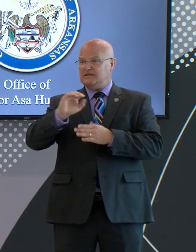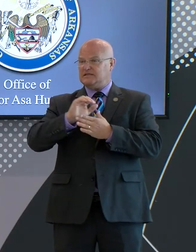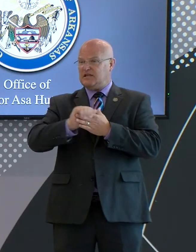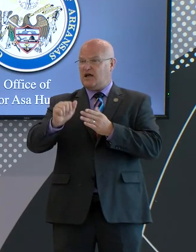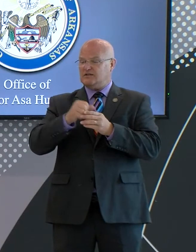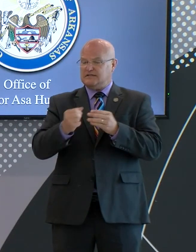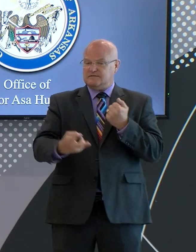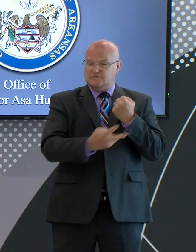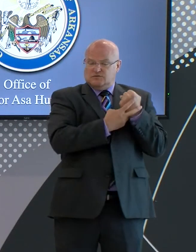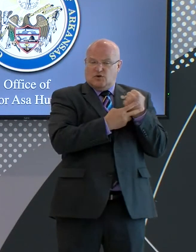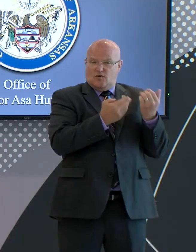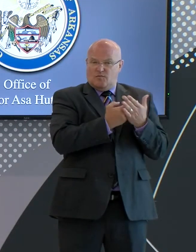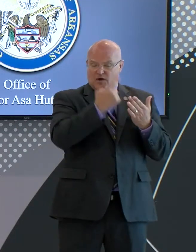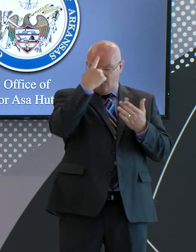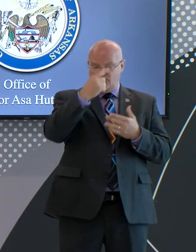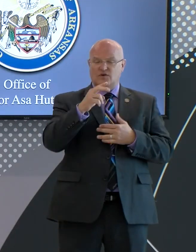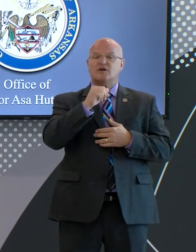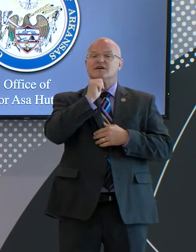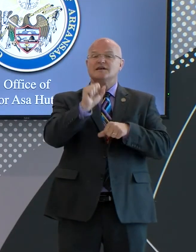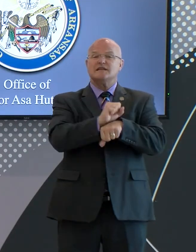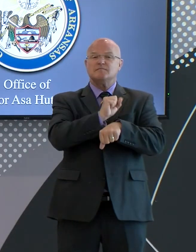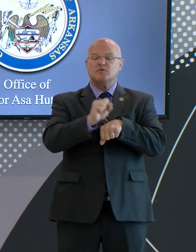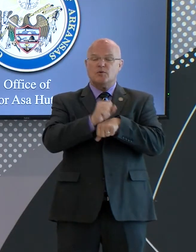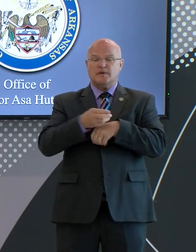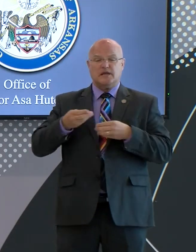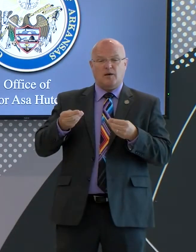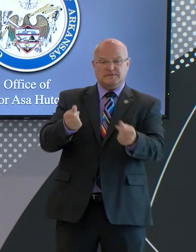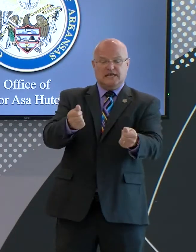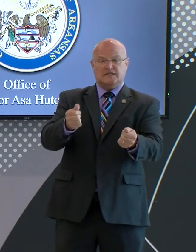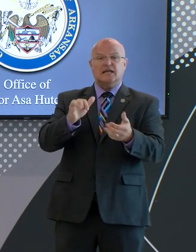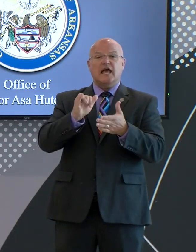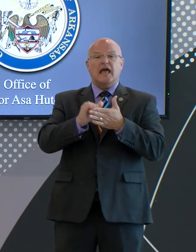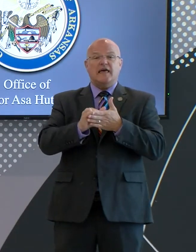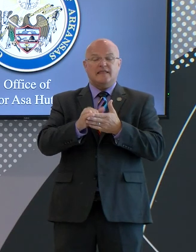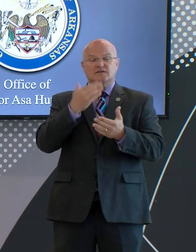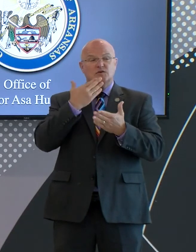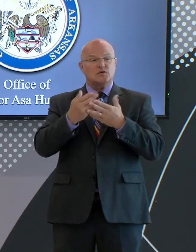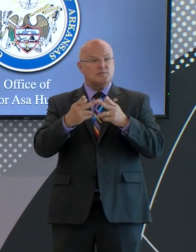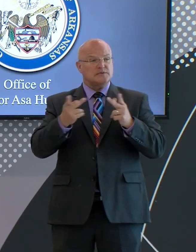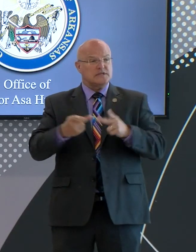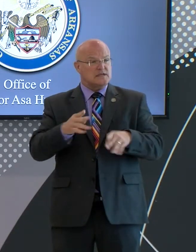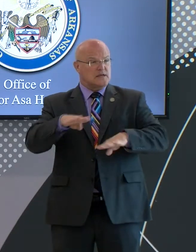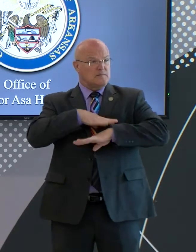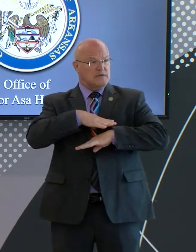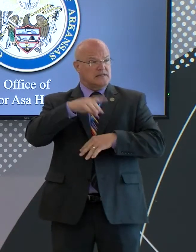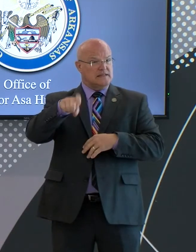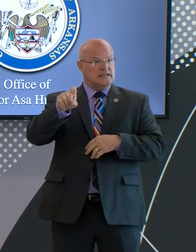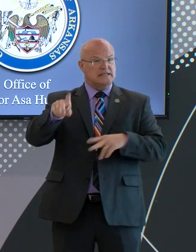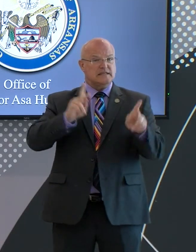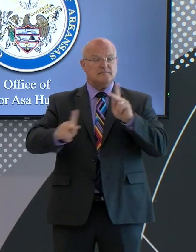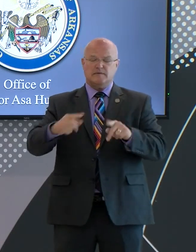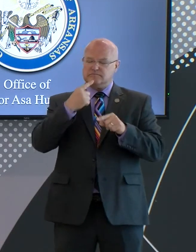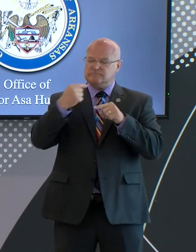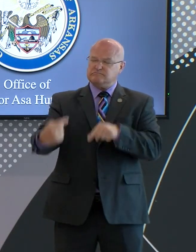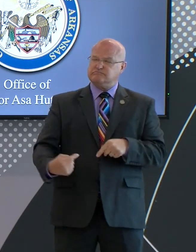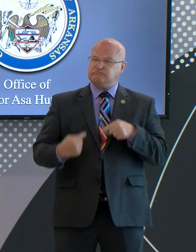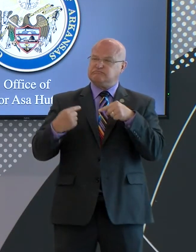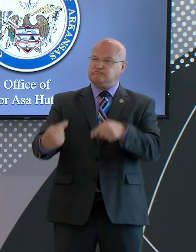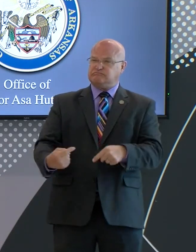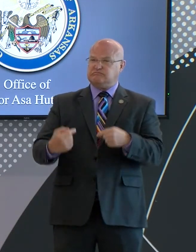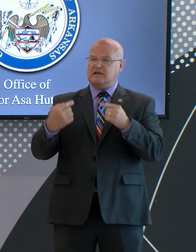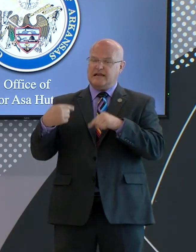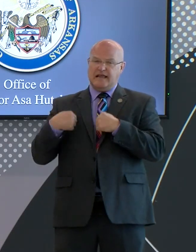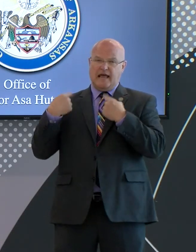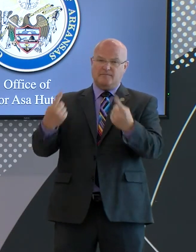reserve funds for unemployment compensation. And that puts us in good position to meet the needs of those that are struggling and have